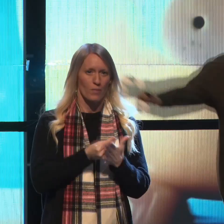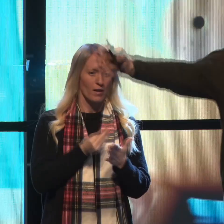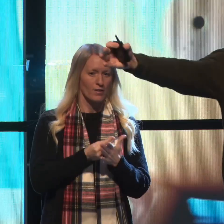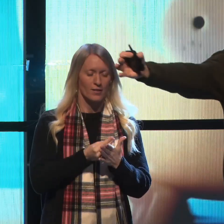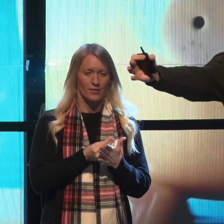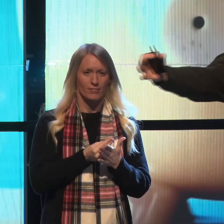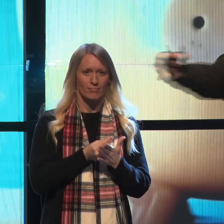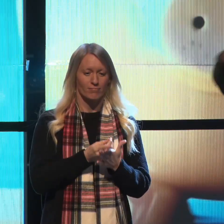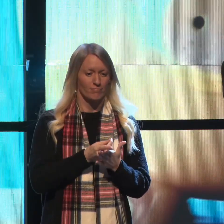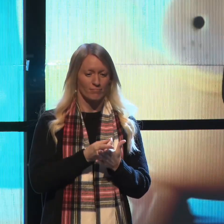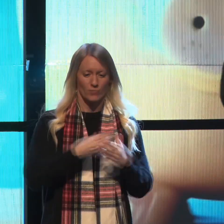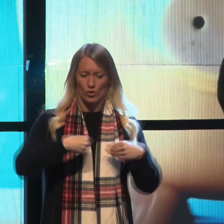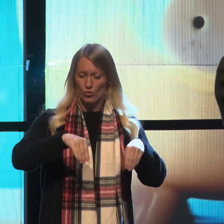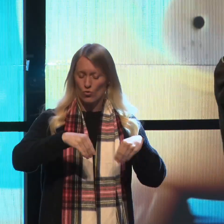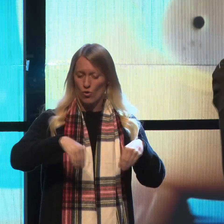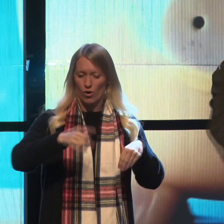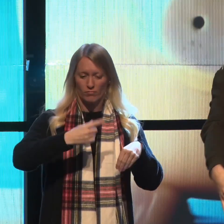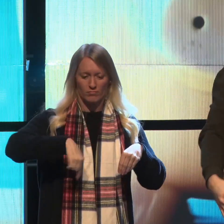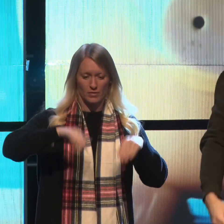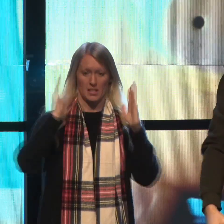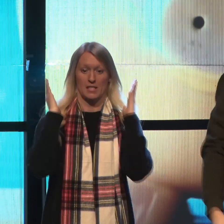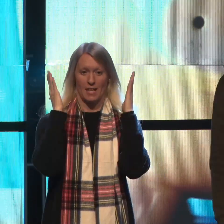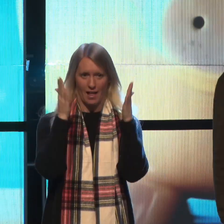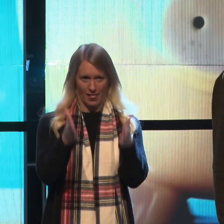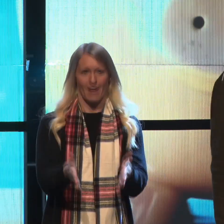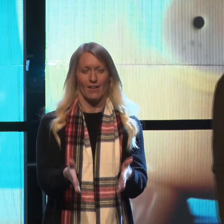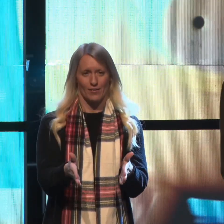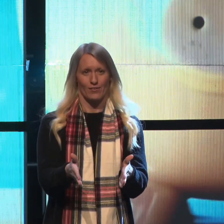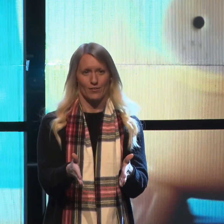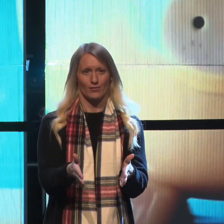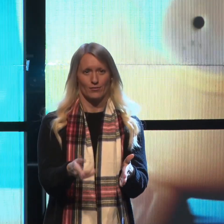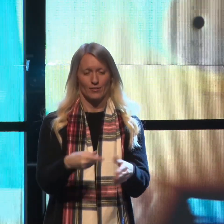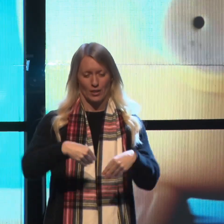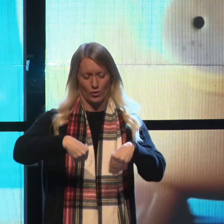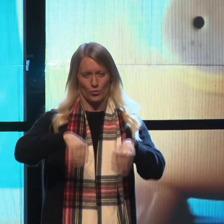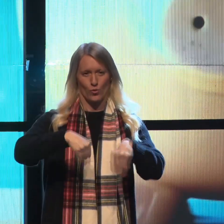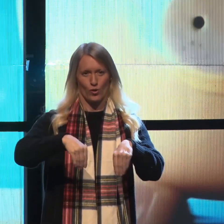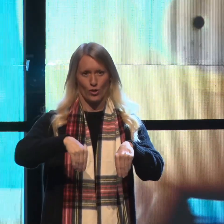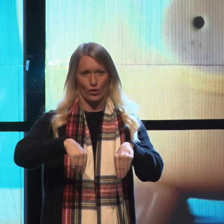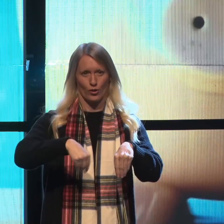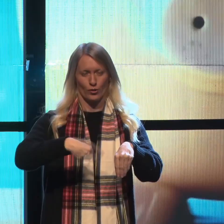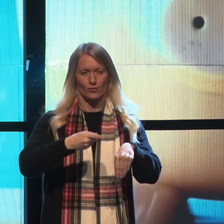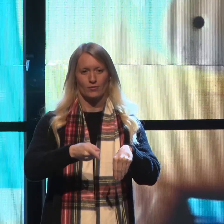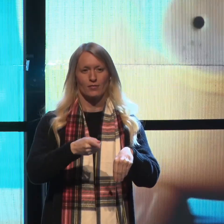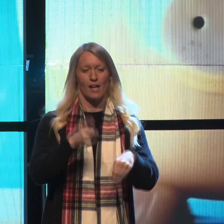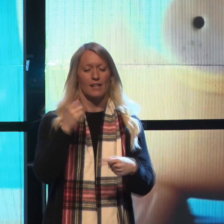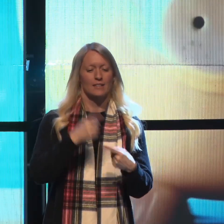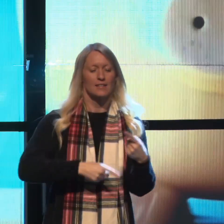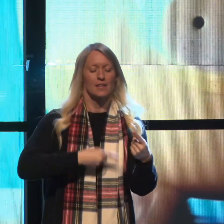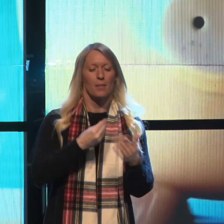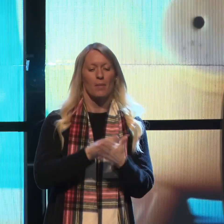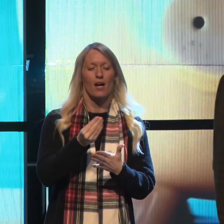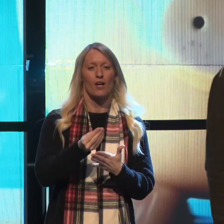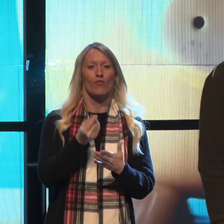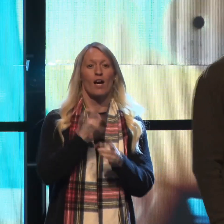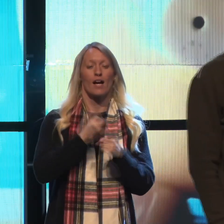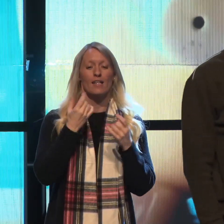not a thing in this store, in this aisle at least, that I couldn't buy right now. Bam.